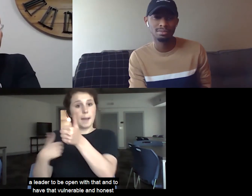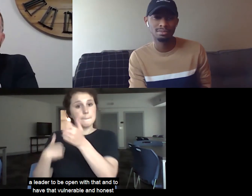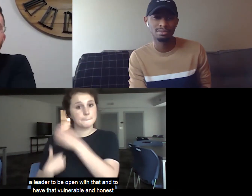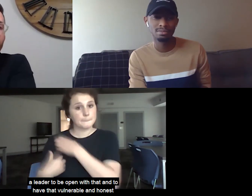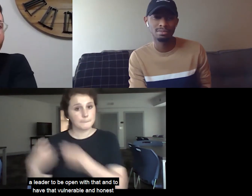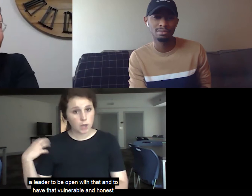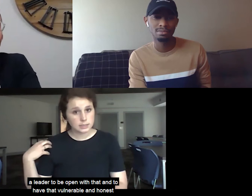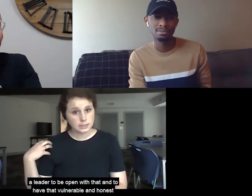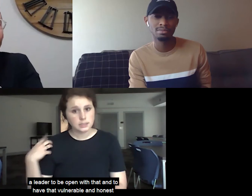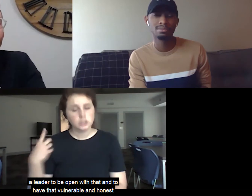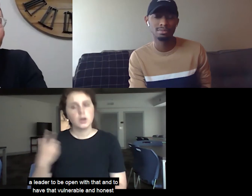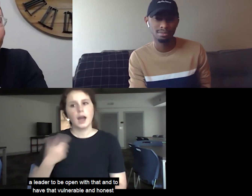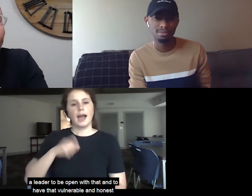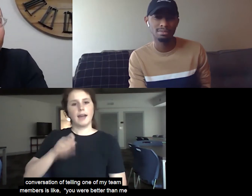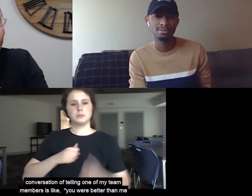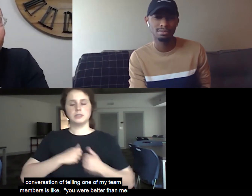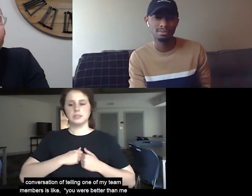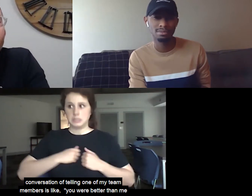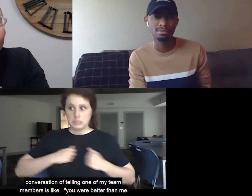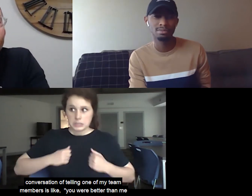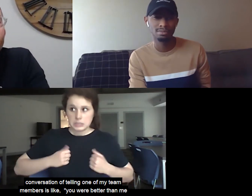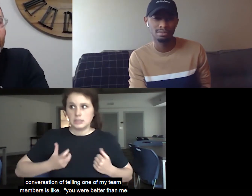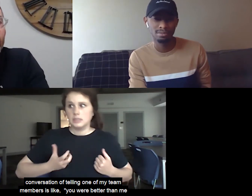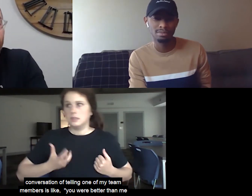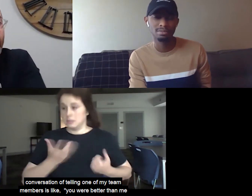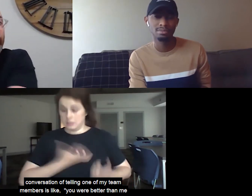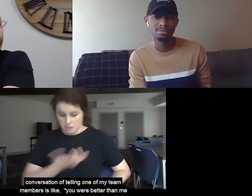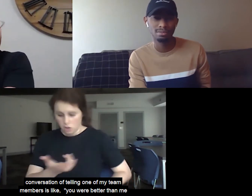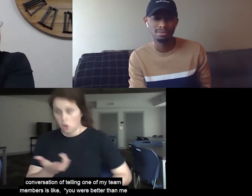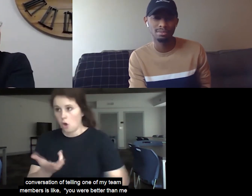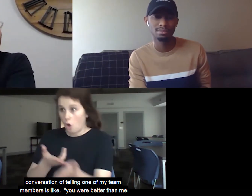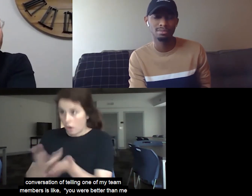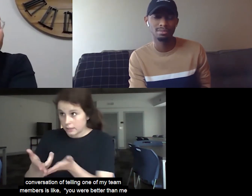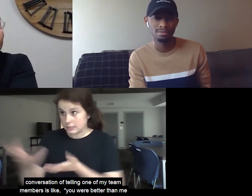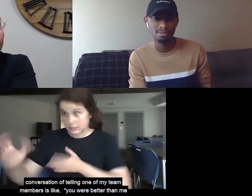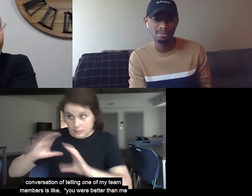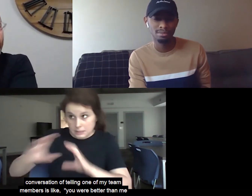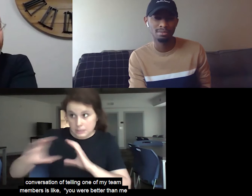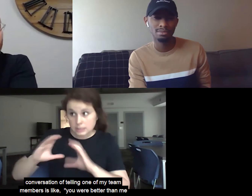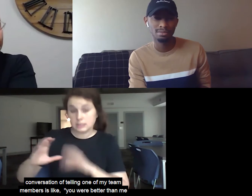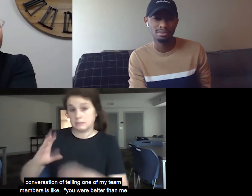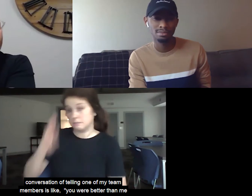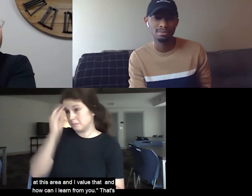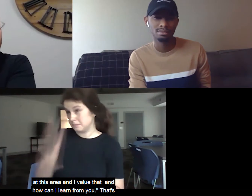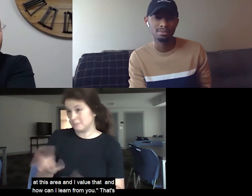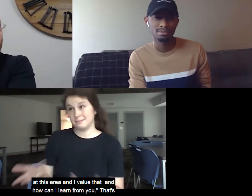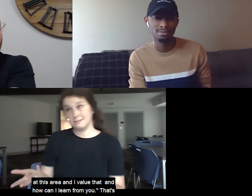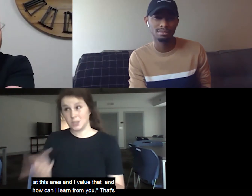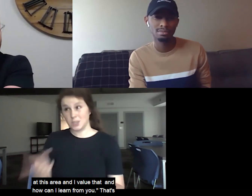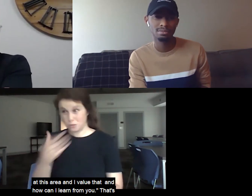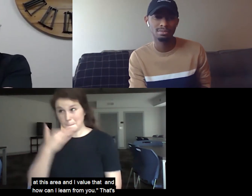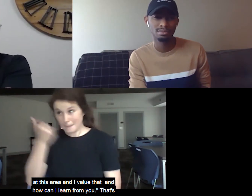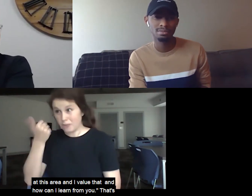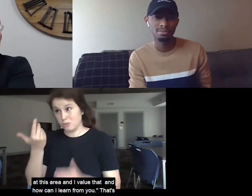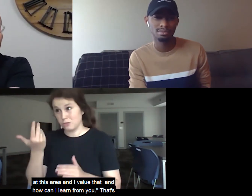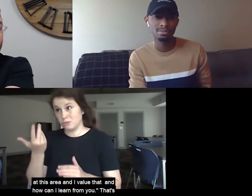with that and to have that vulnerable and honest conversation of telling one of my team members is like, you are better than me at